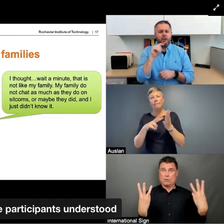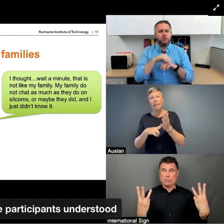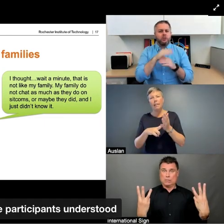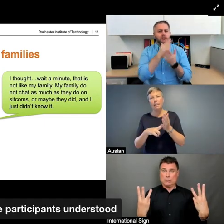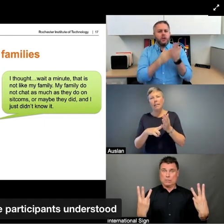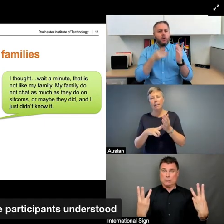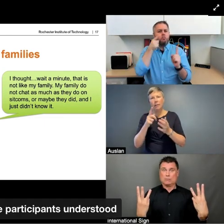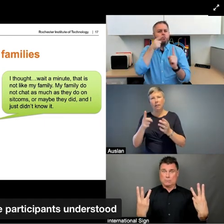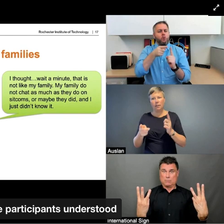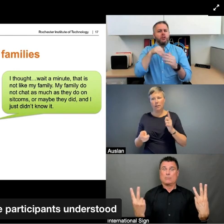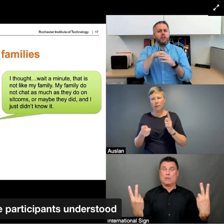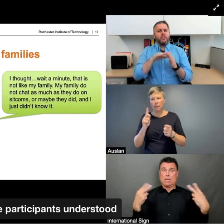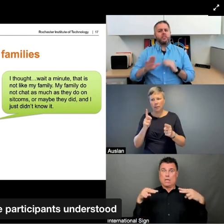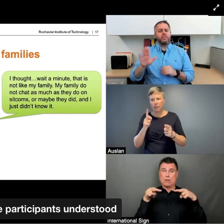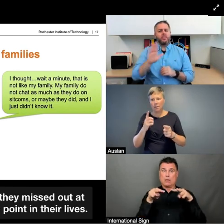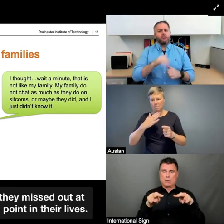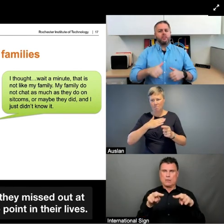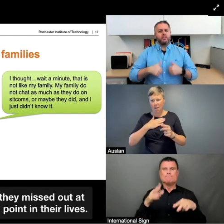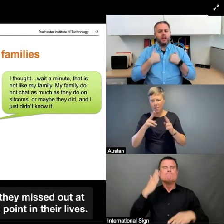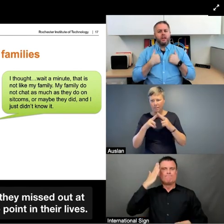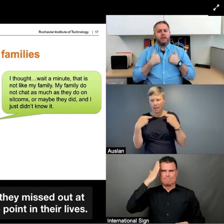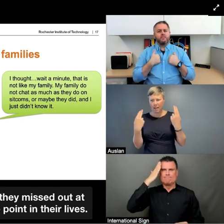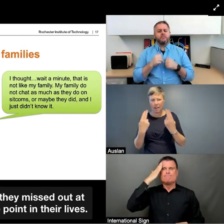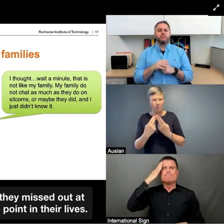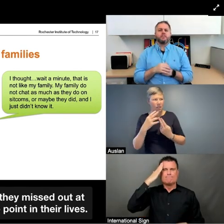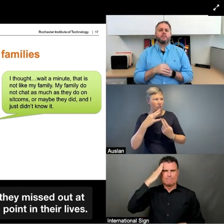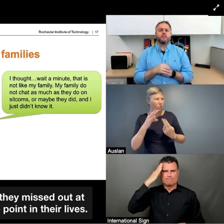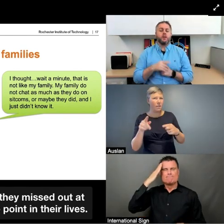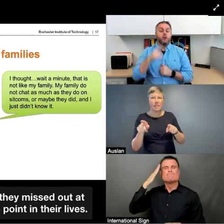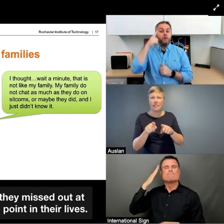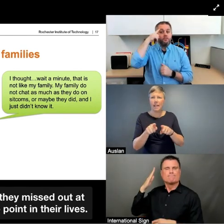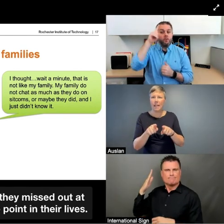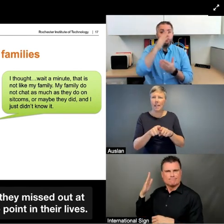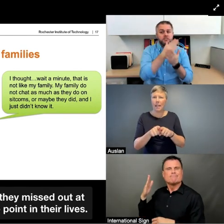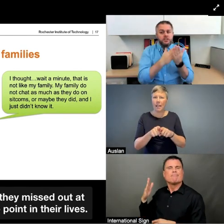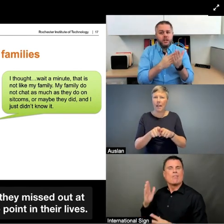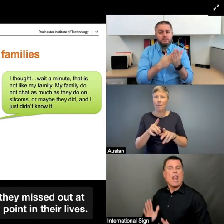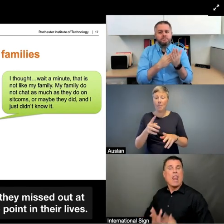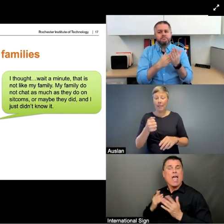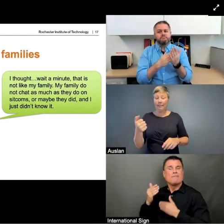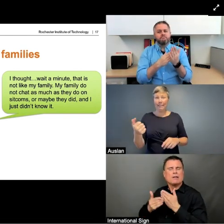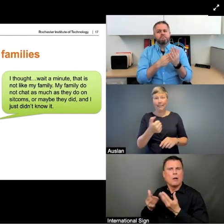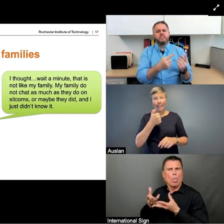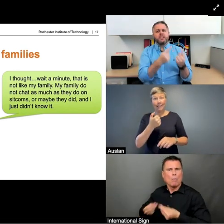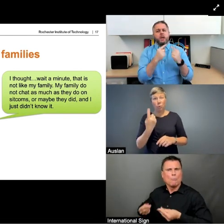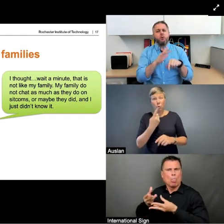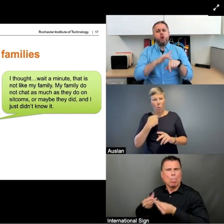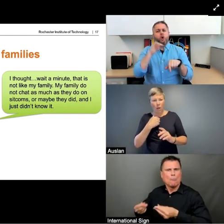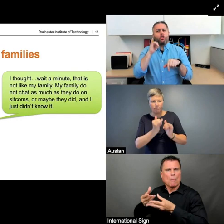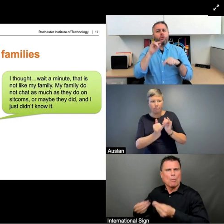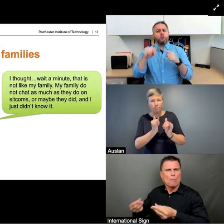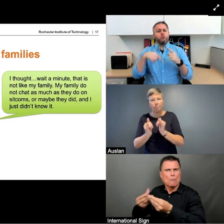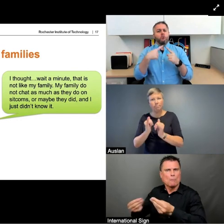All 6 of the participants understood that they missed out at some point in their lives.